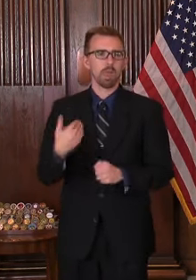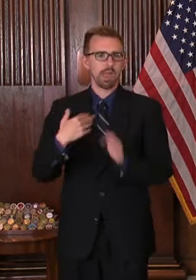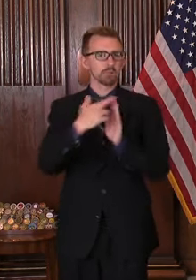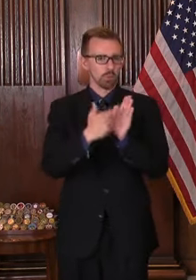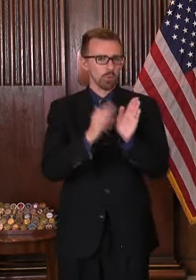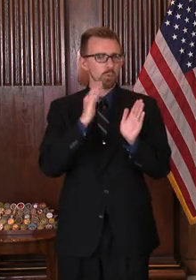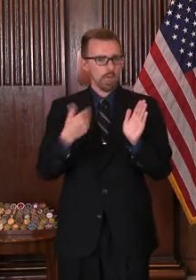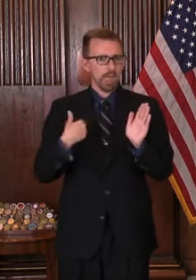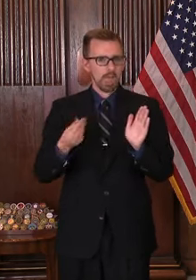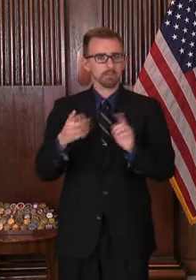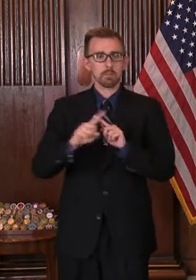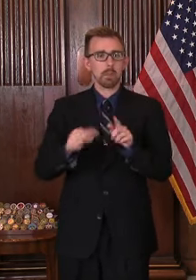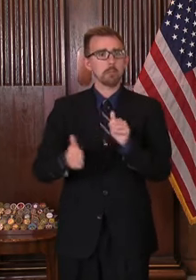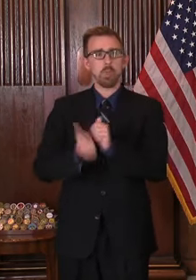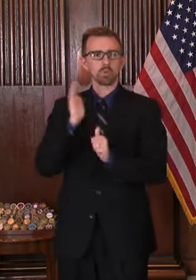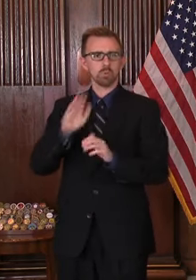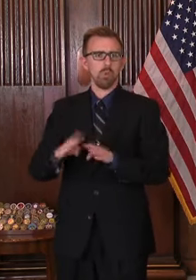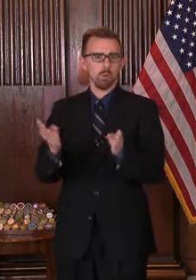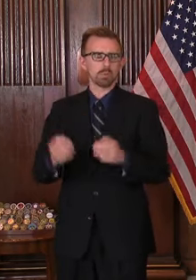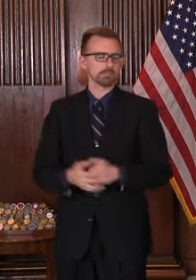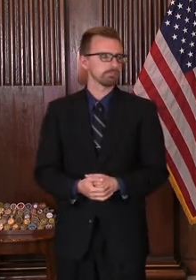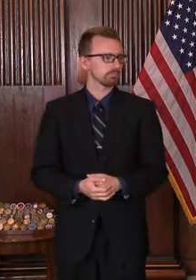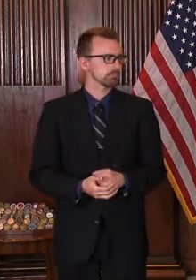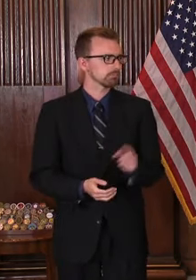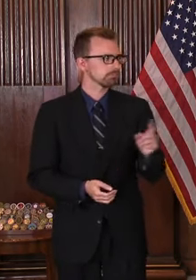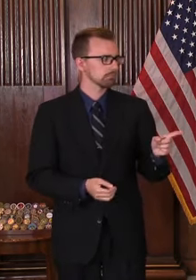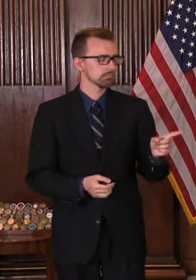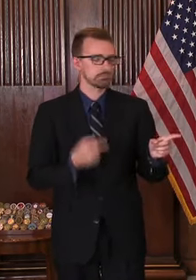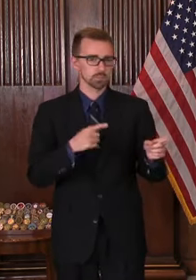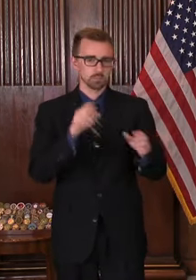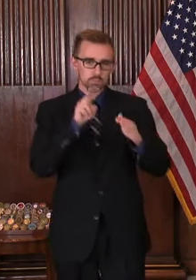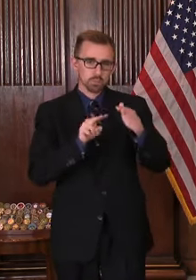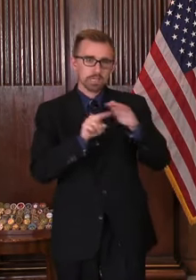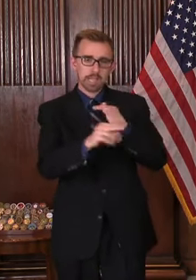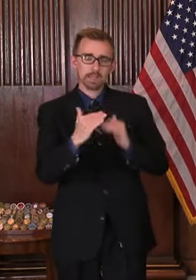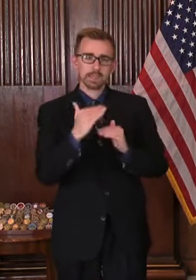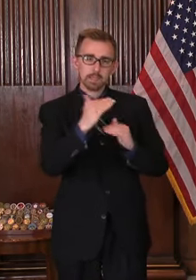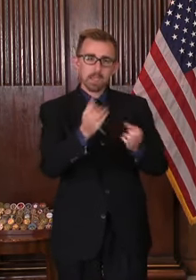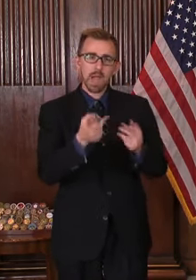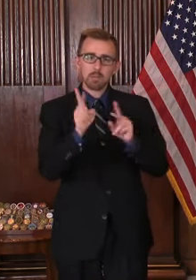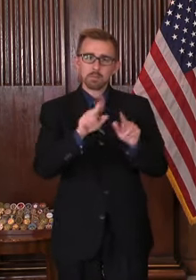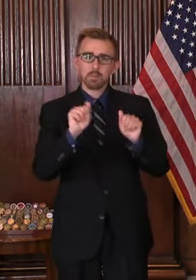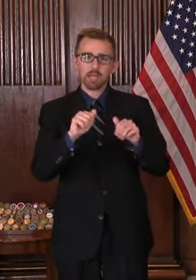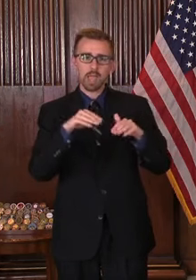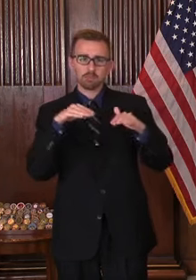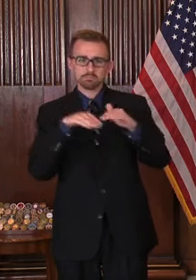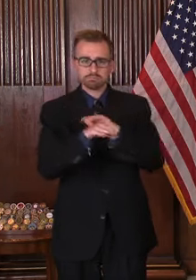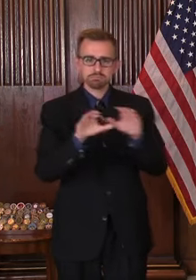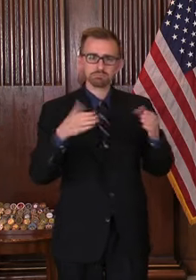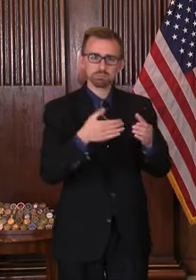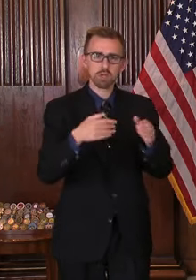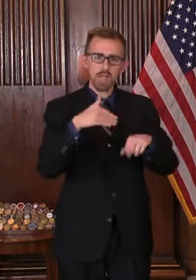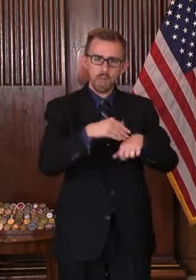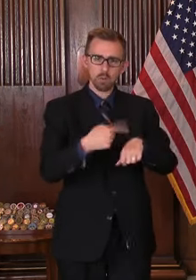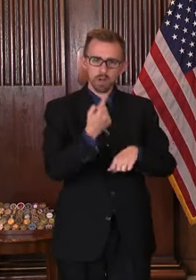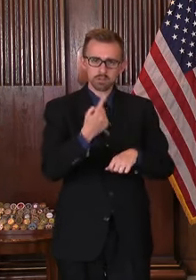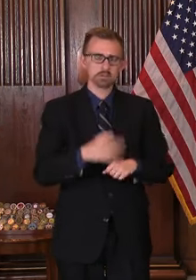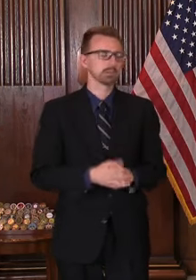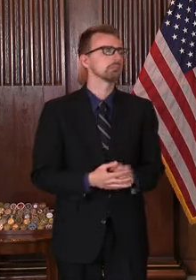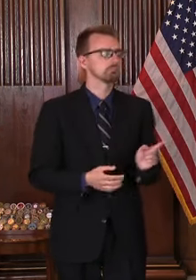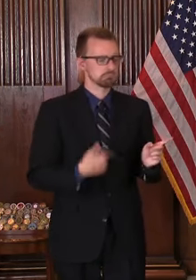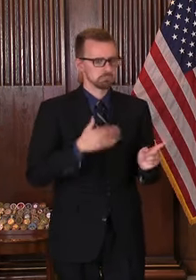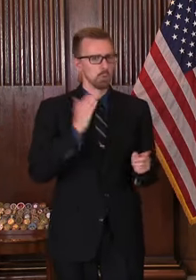the majority of them will be open. Do you see, Governor, limitations on the number of people that can gather at one time? I think we